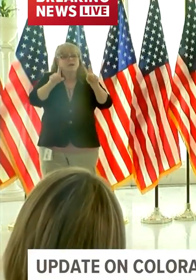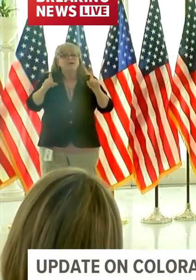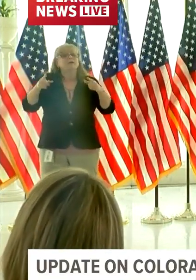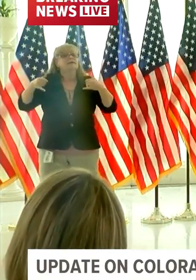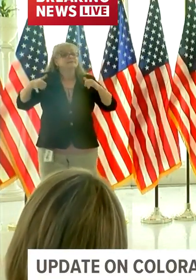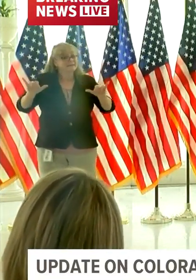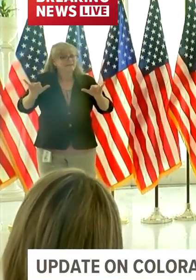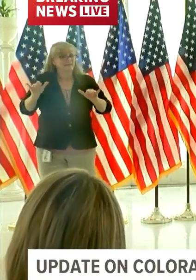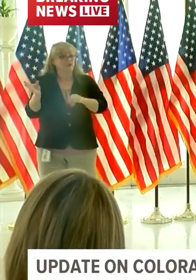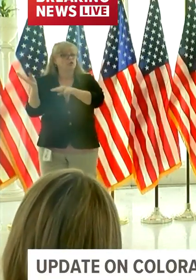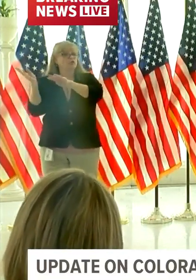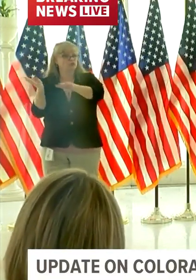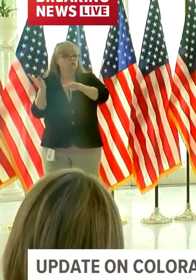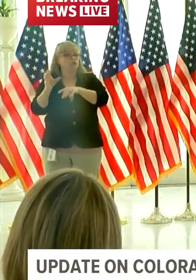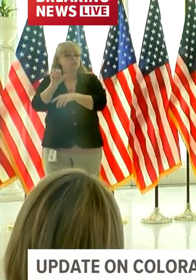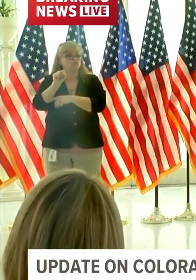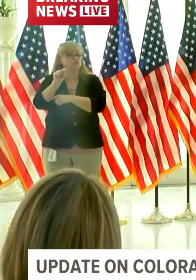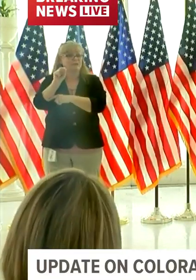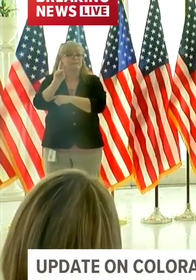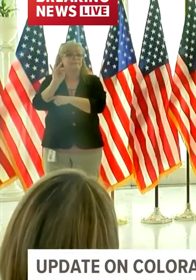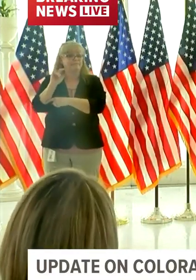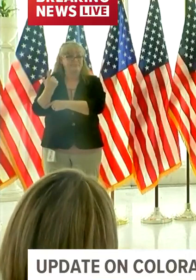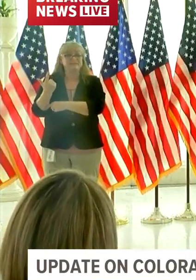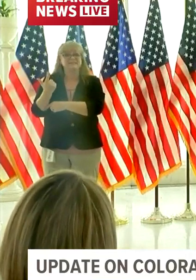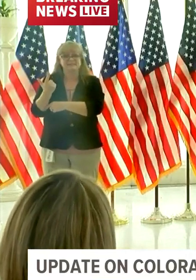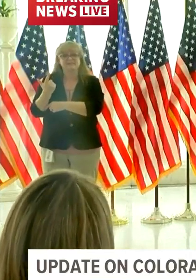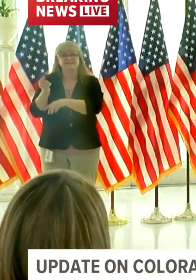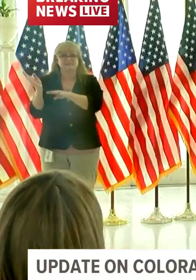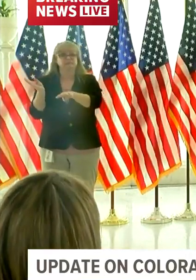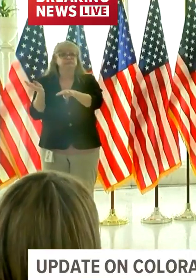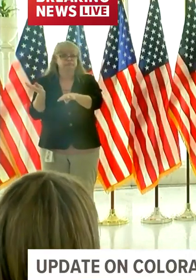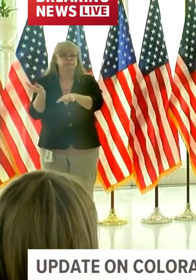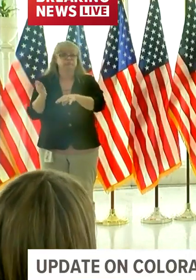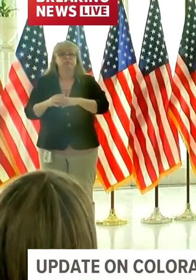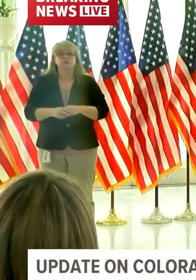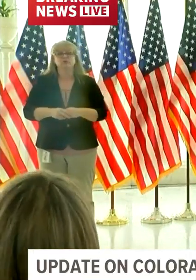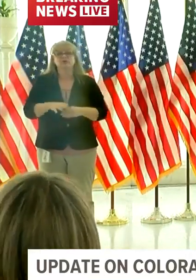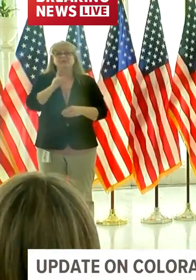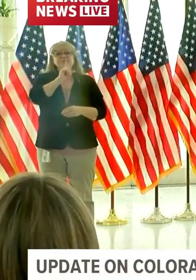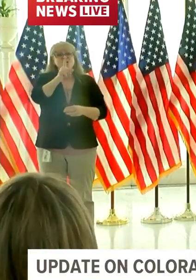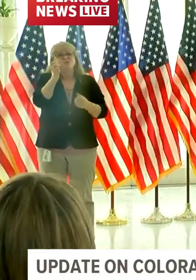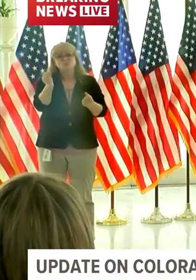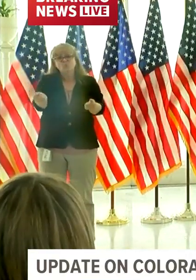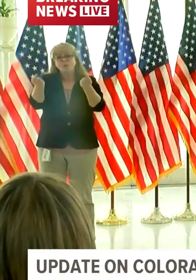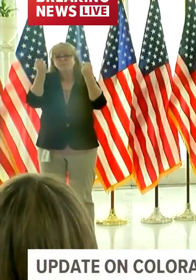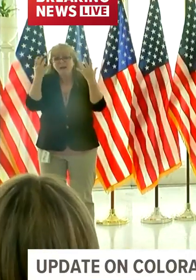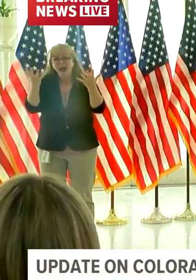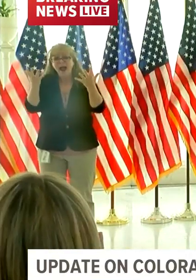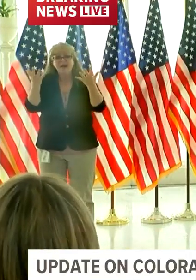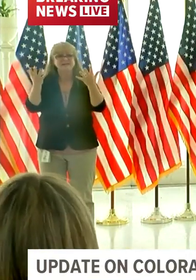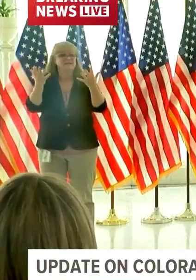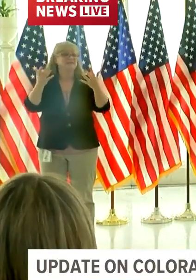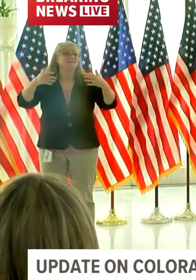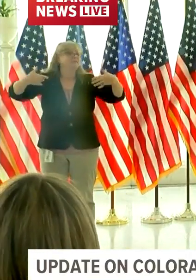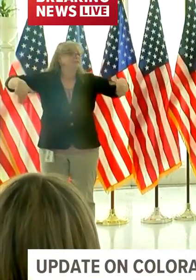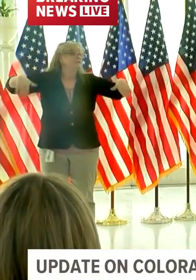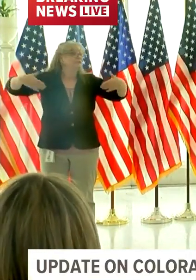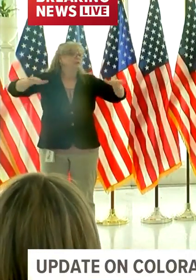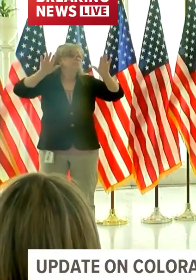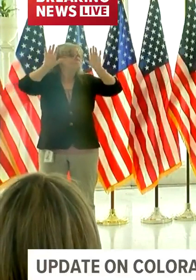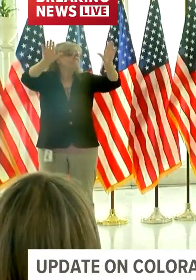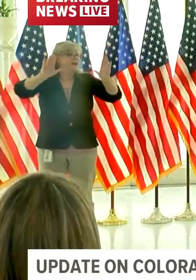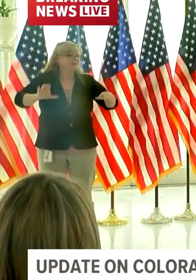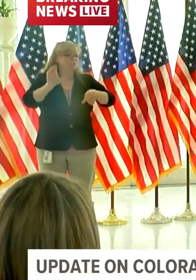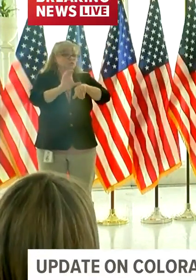and so many churches across our state have done an amazing job, and I know they're going to do an even more amazing production for Sunday.